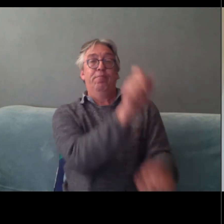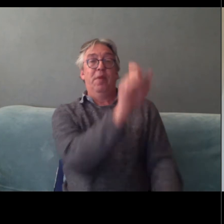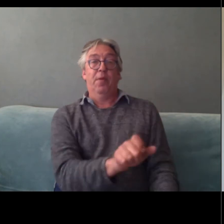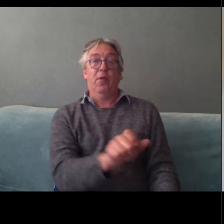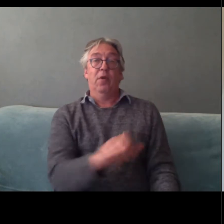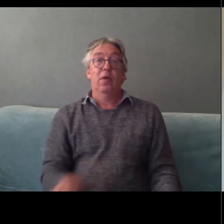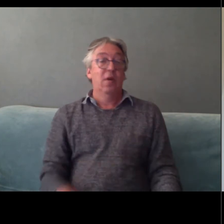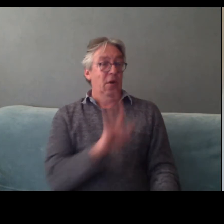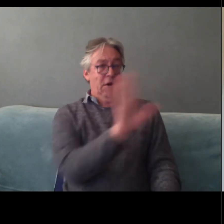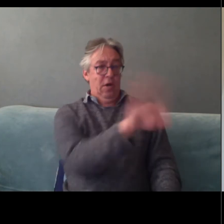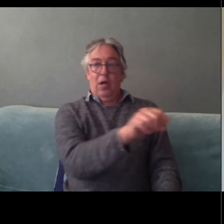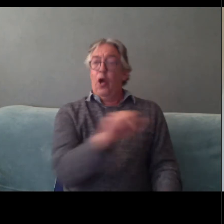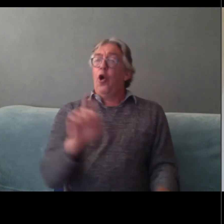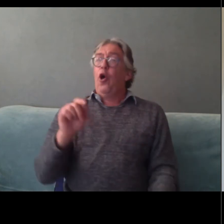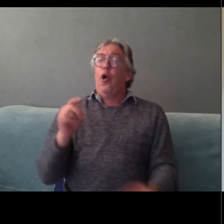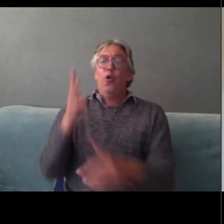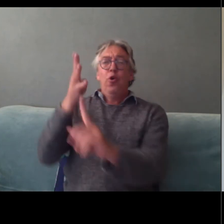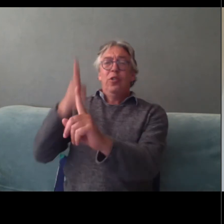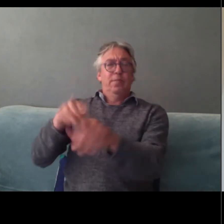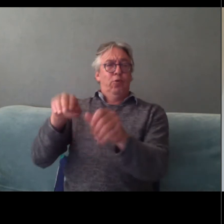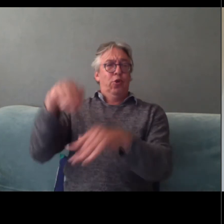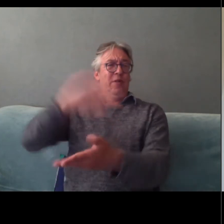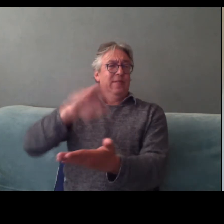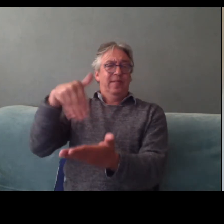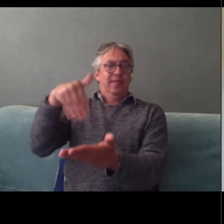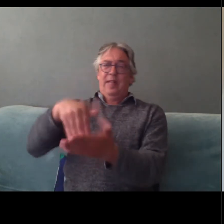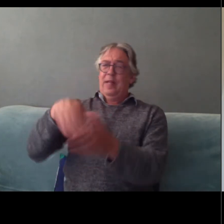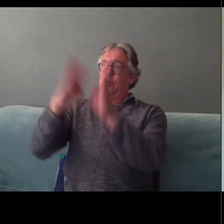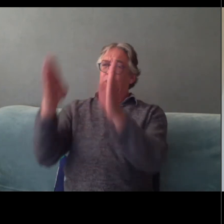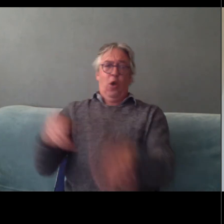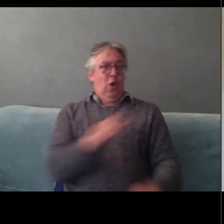centres arbitrarily is problematic.